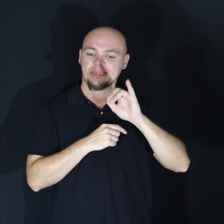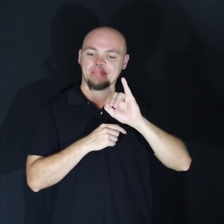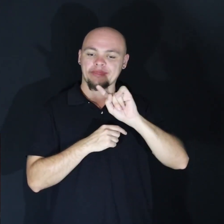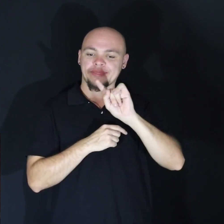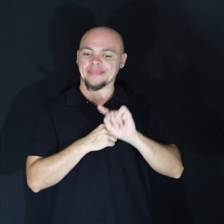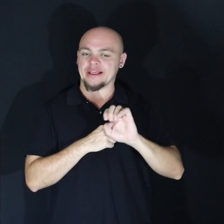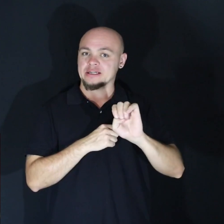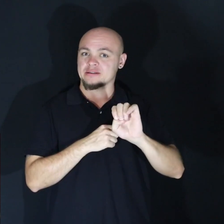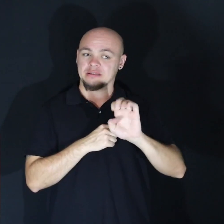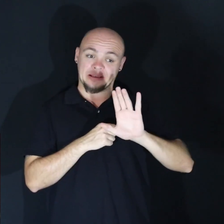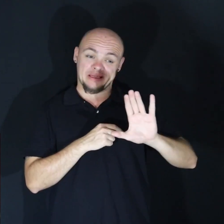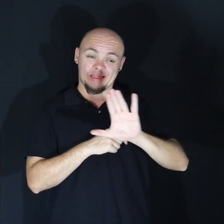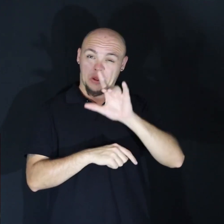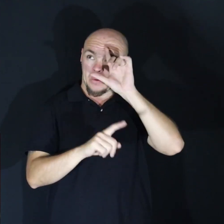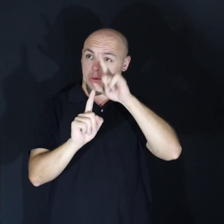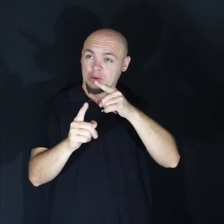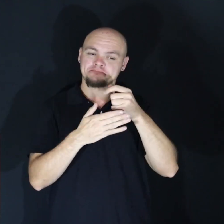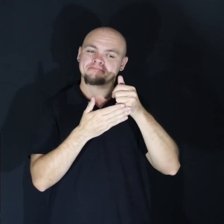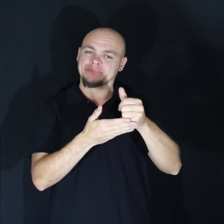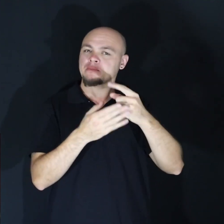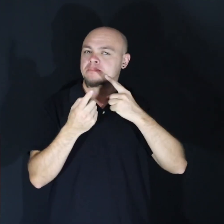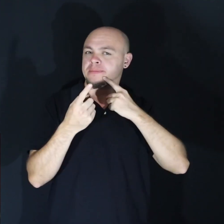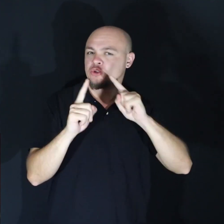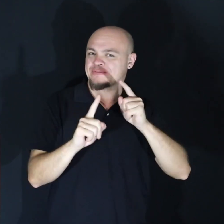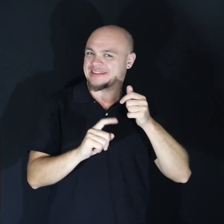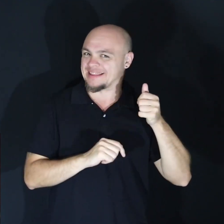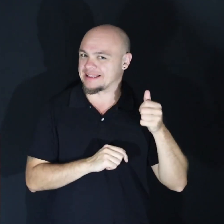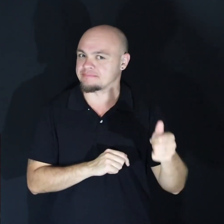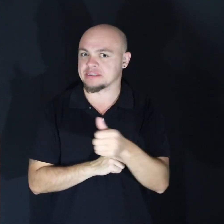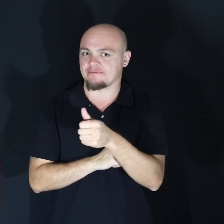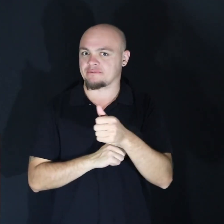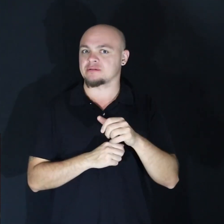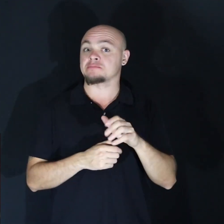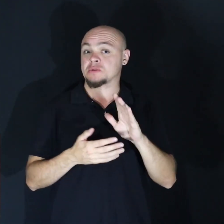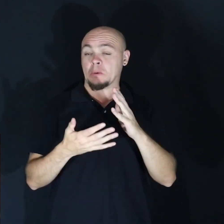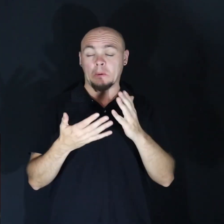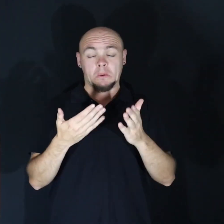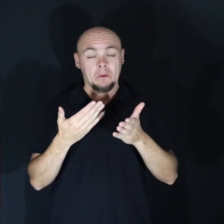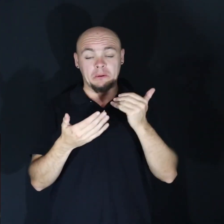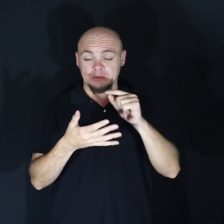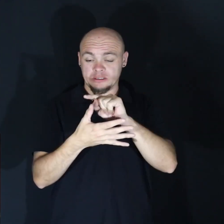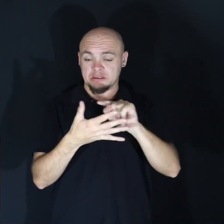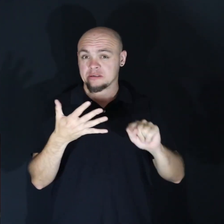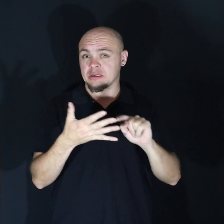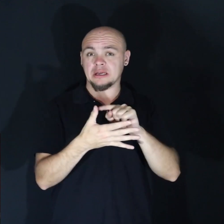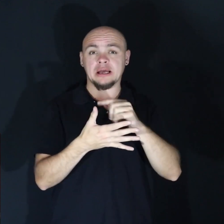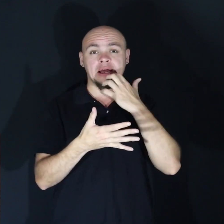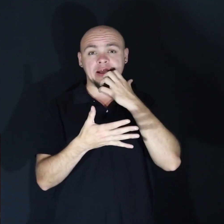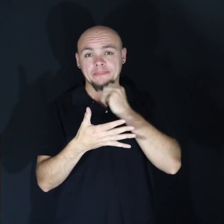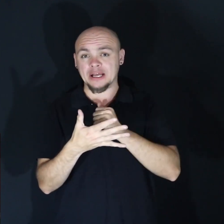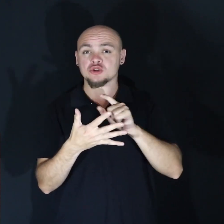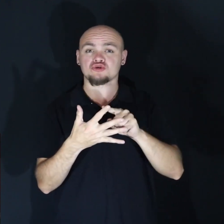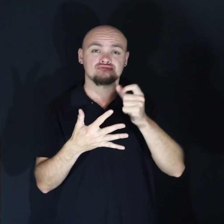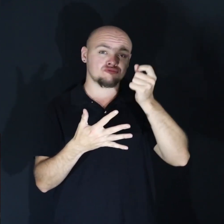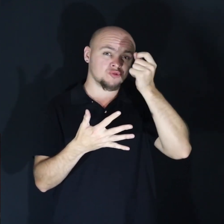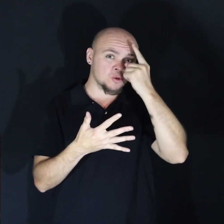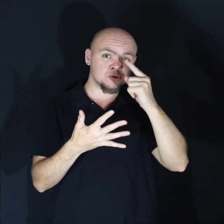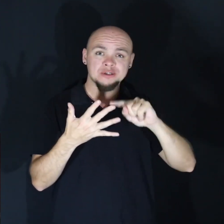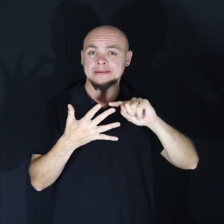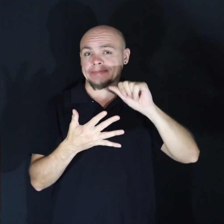achieve their goals. Okay, so you're almost a Cupid. You have the skills of compassion,